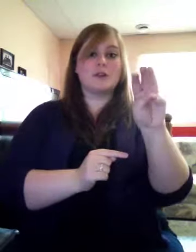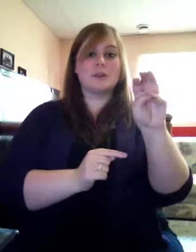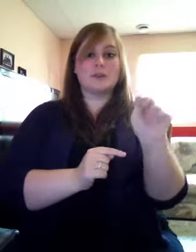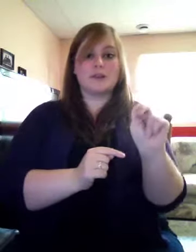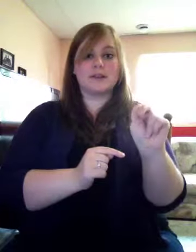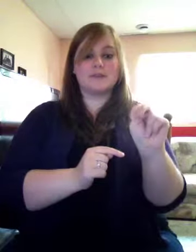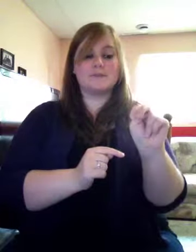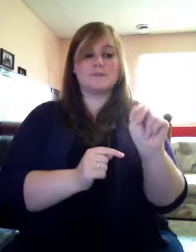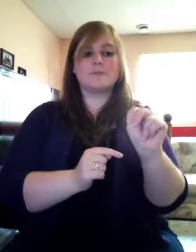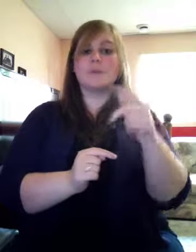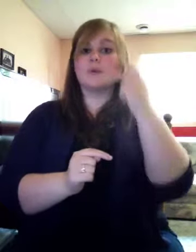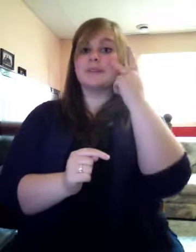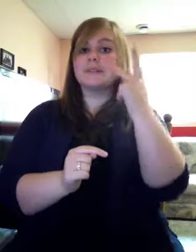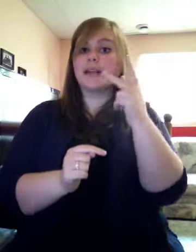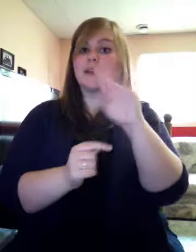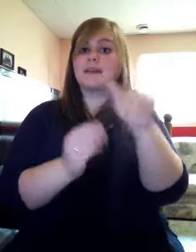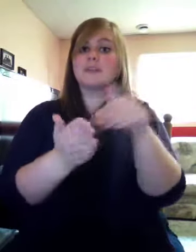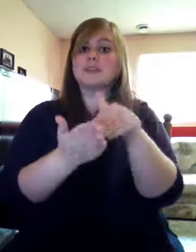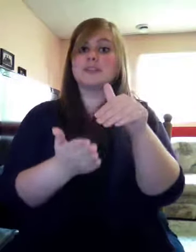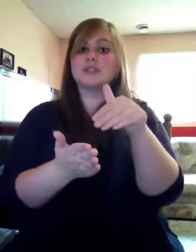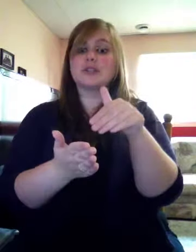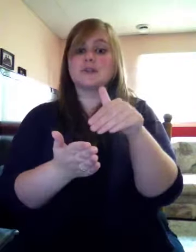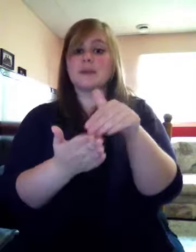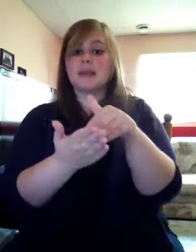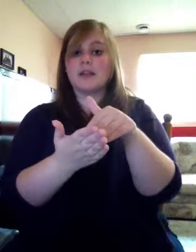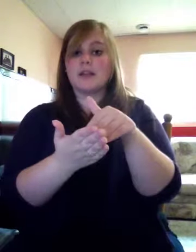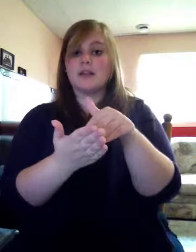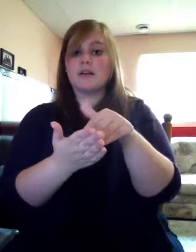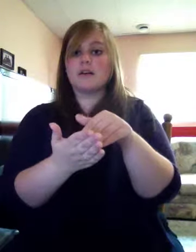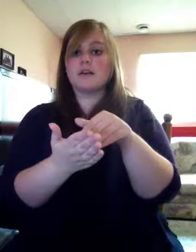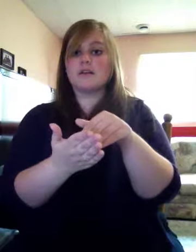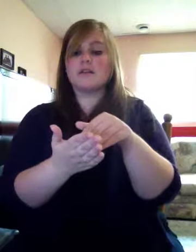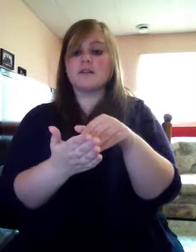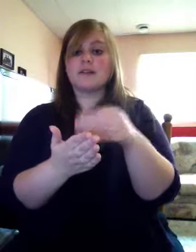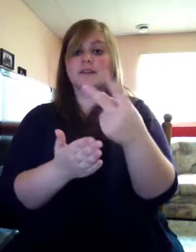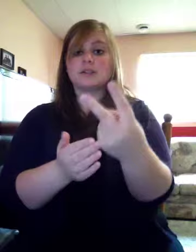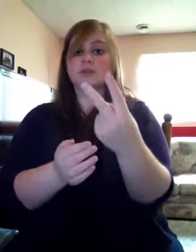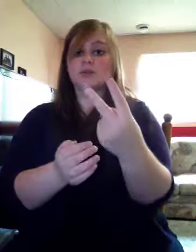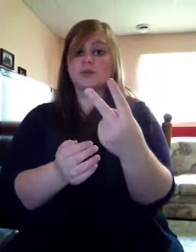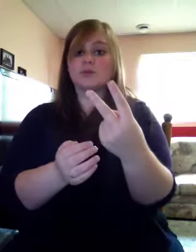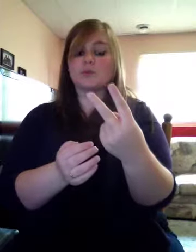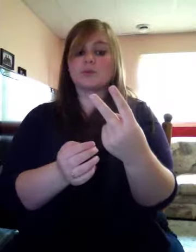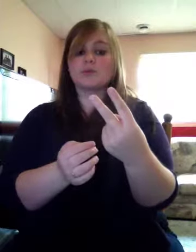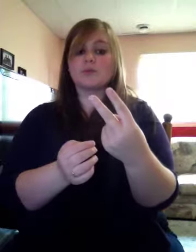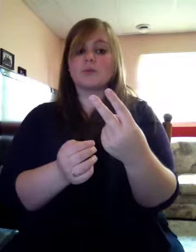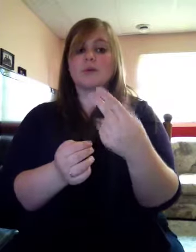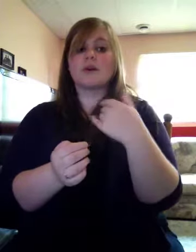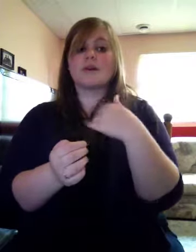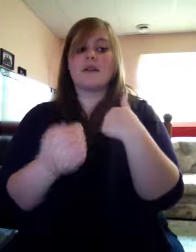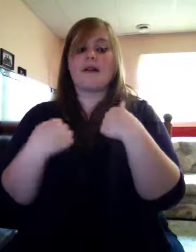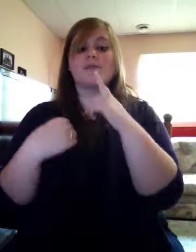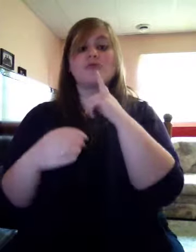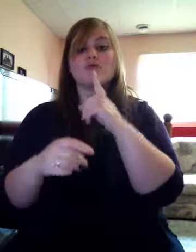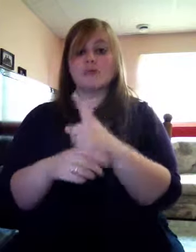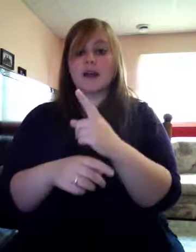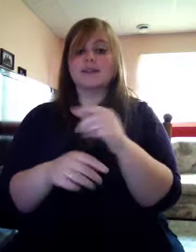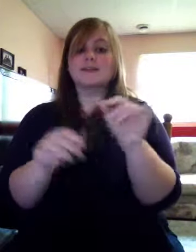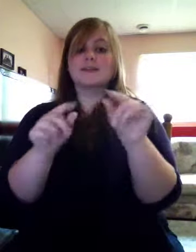positioning the probe towards the middle of the image, as shown here in probe position 2, will get a correct diameter, but this can be difficult to ascertain using